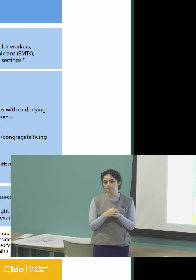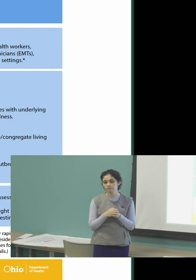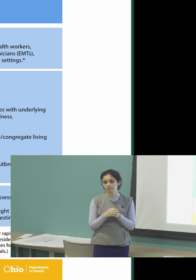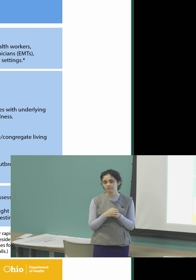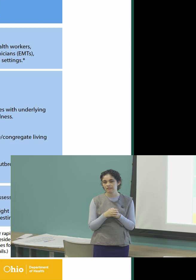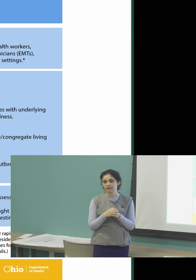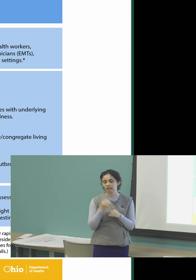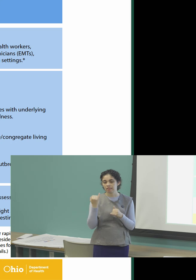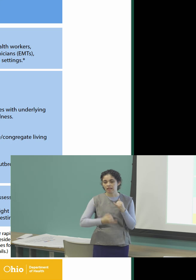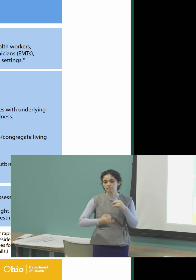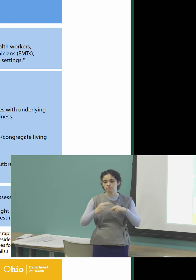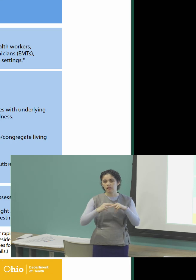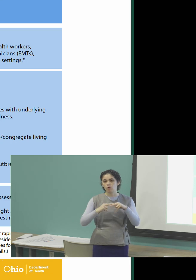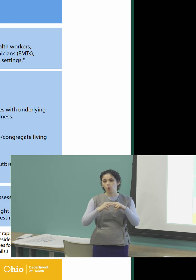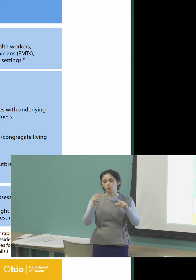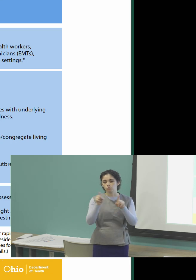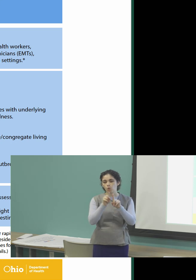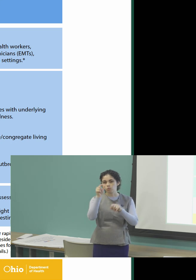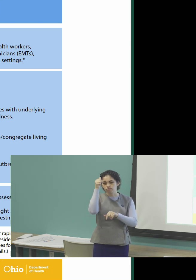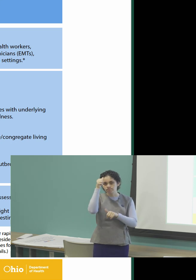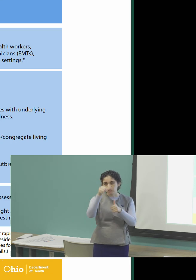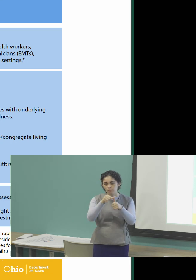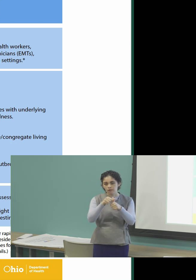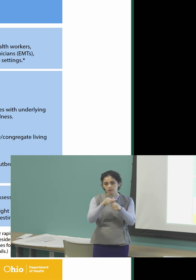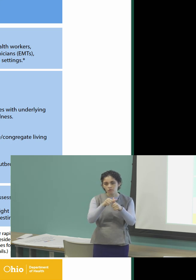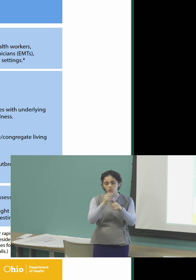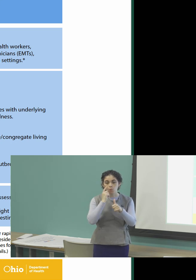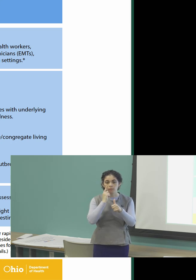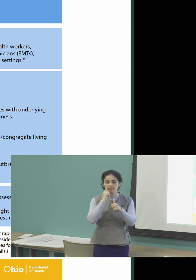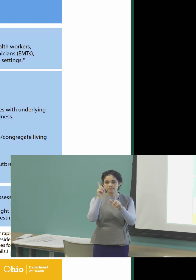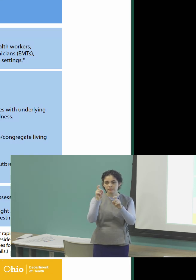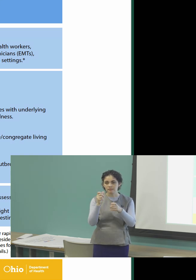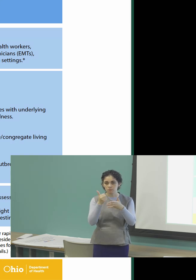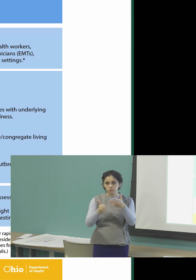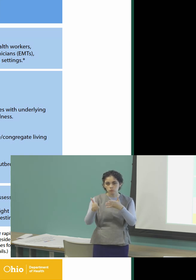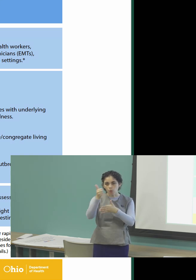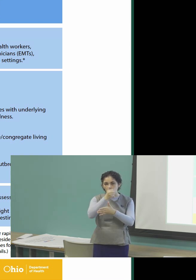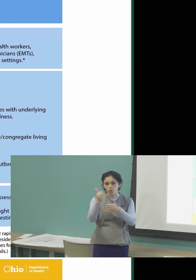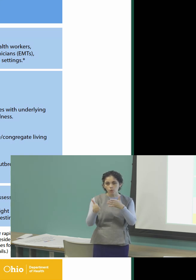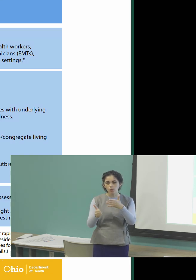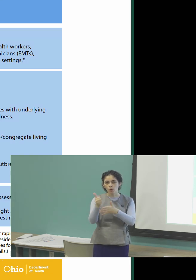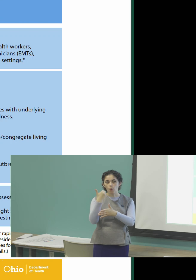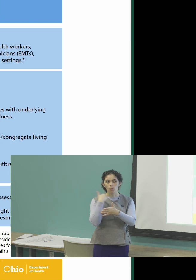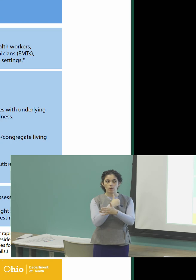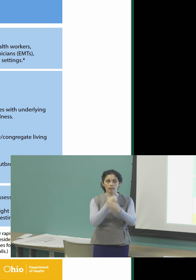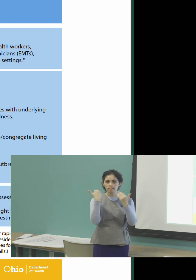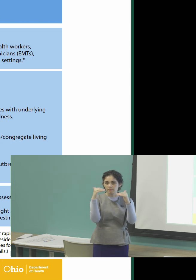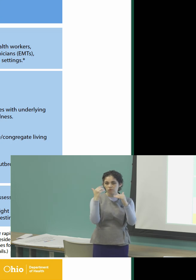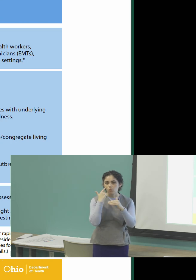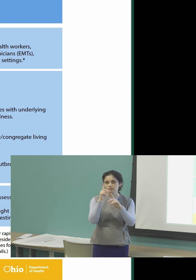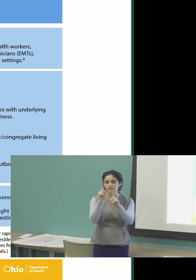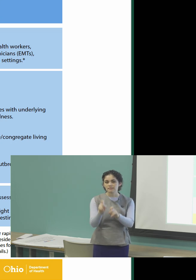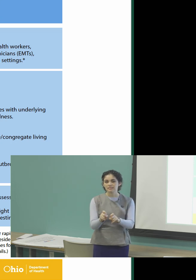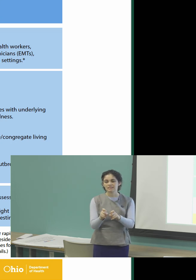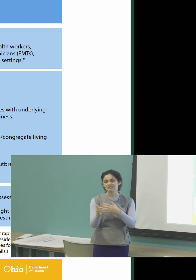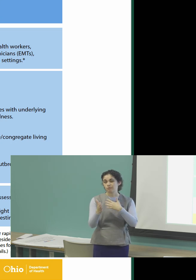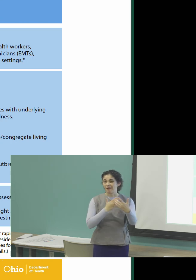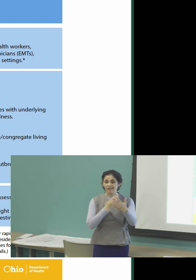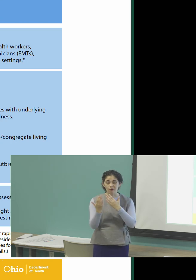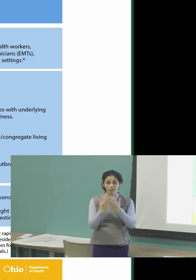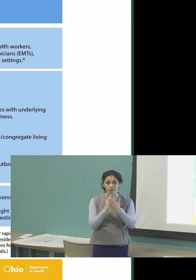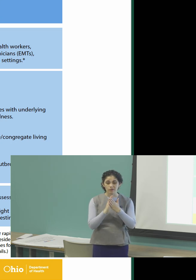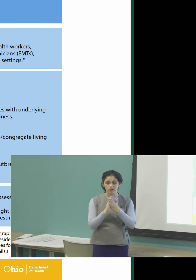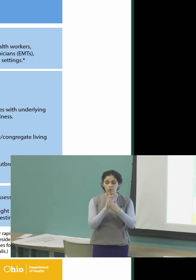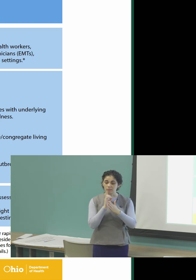And the last slide is just a reminder of the testing priorities. We are still limited in testing despite